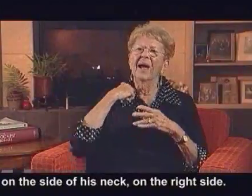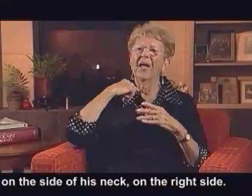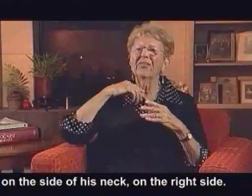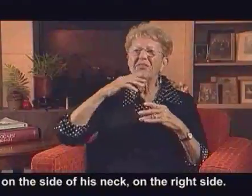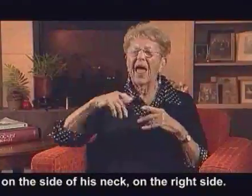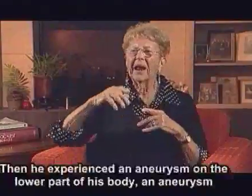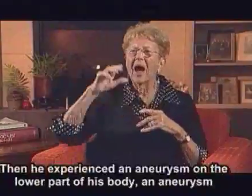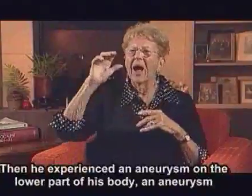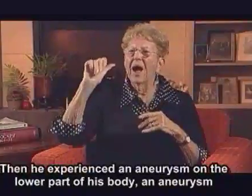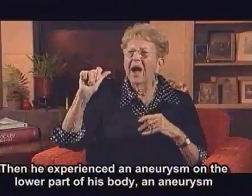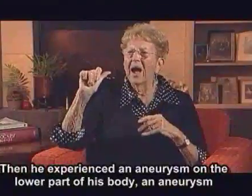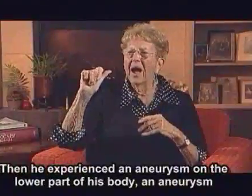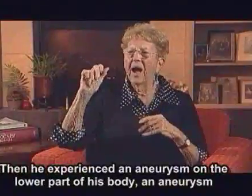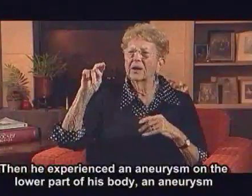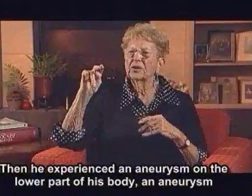side.